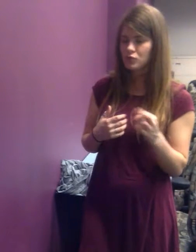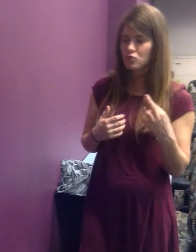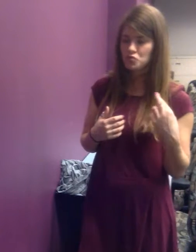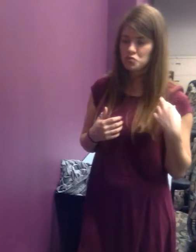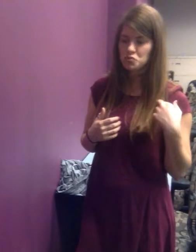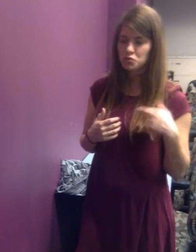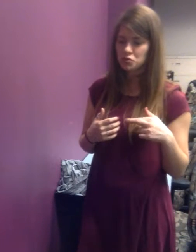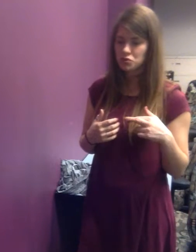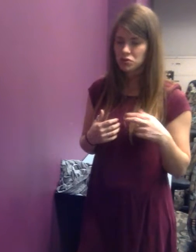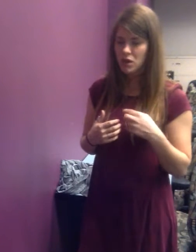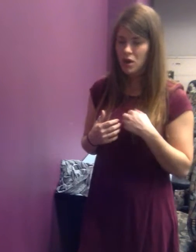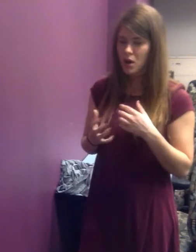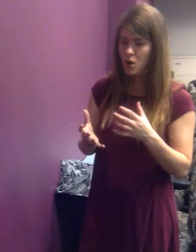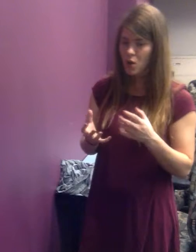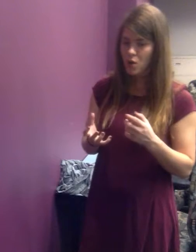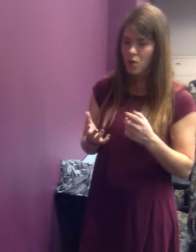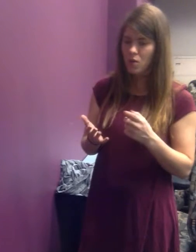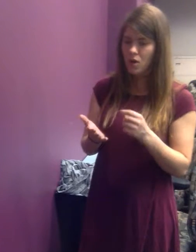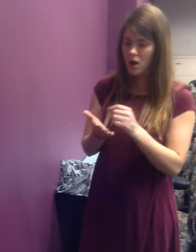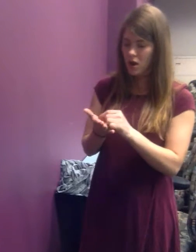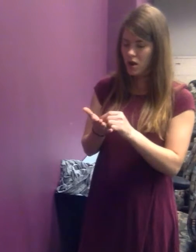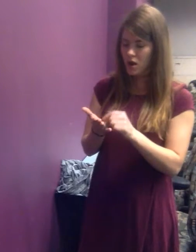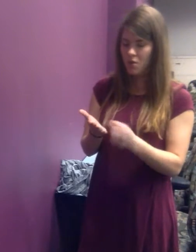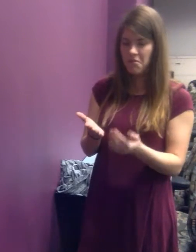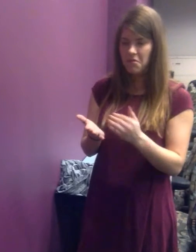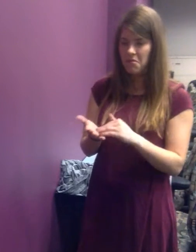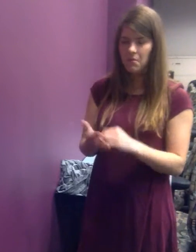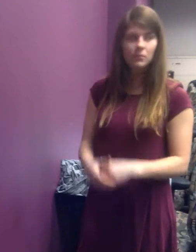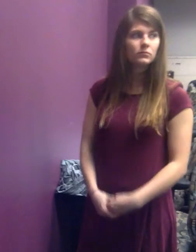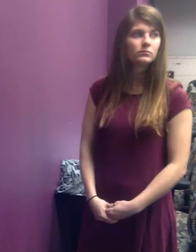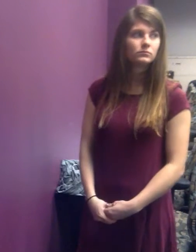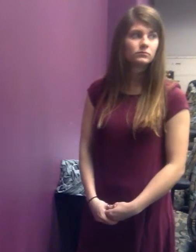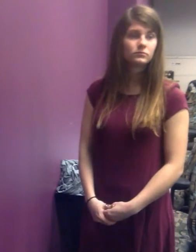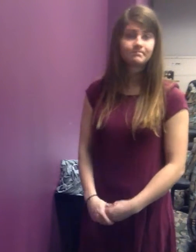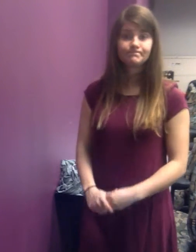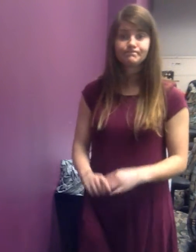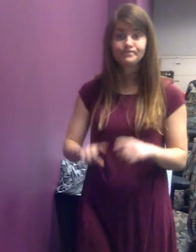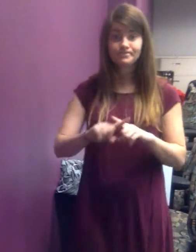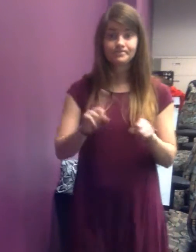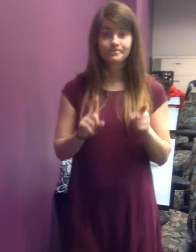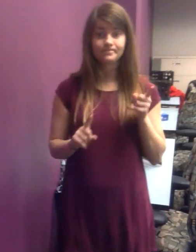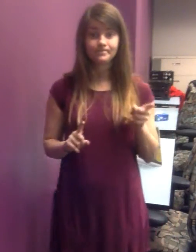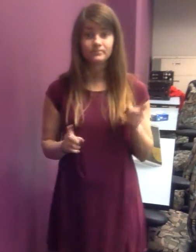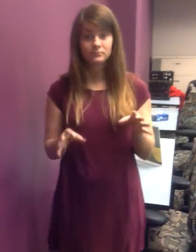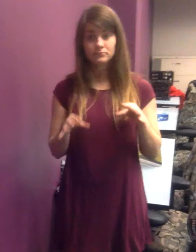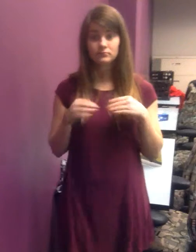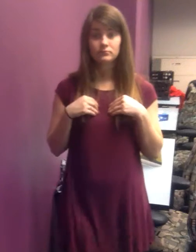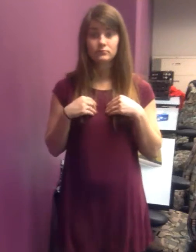But Inglis does accept the scientific consensus on global warming. And favors legislation to curb the effects of